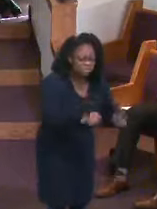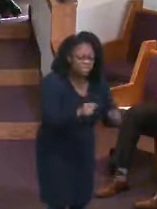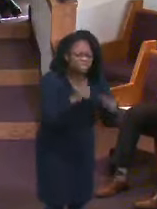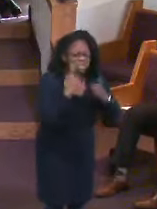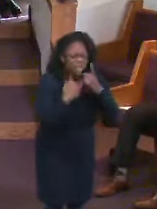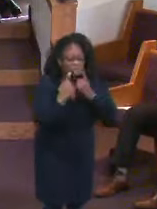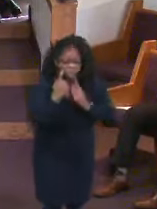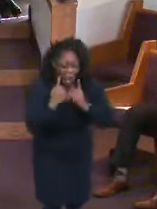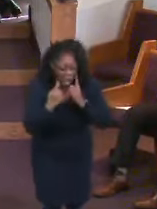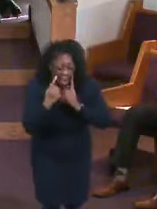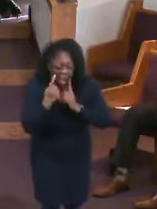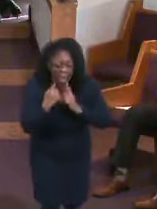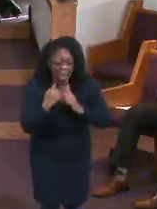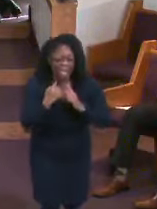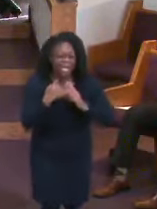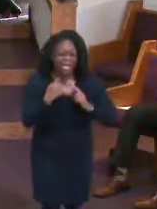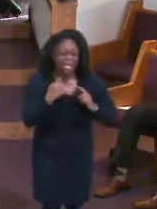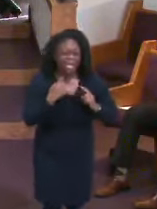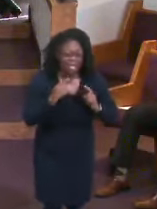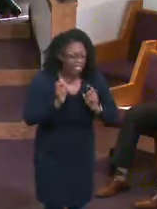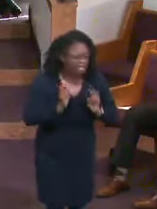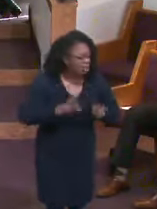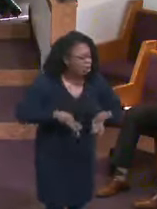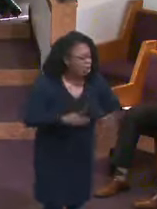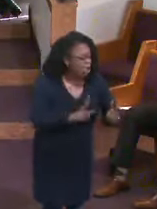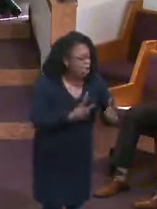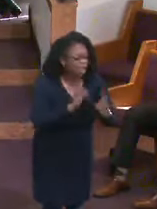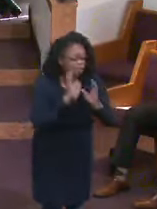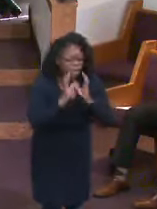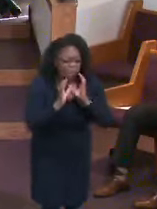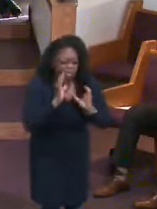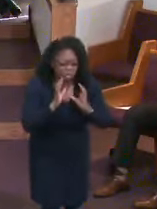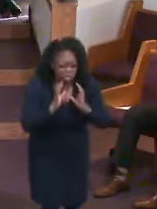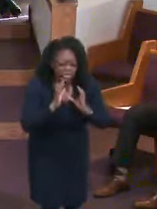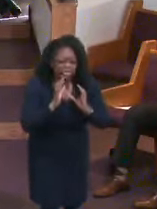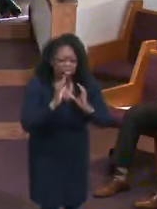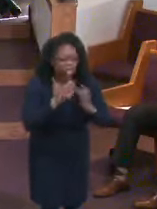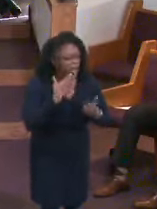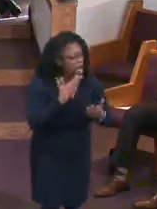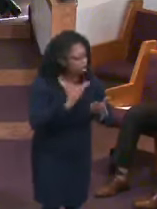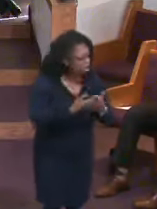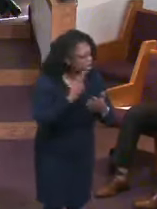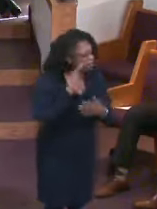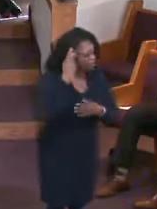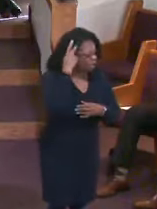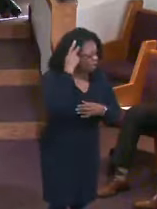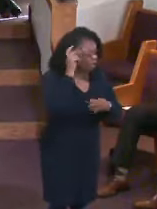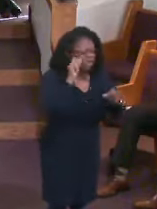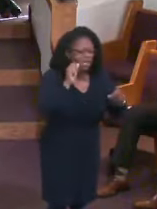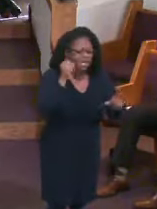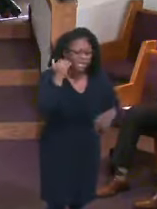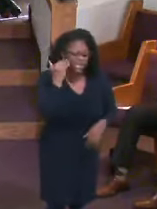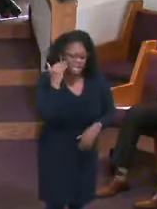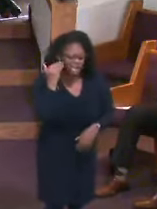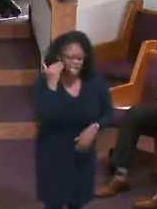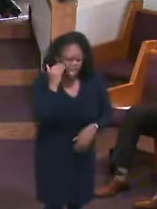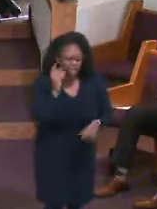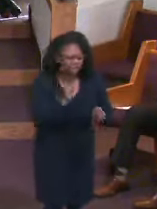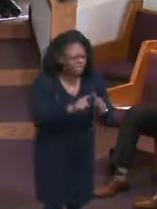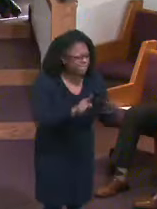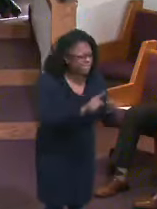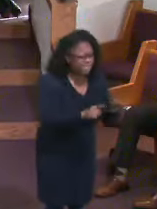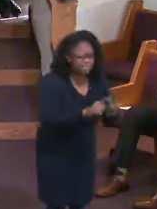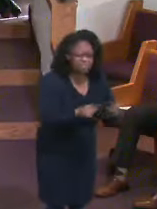cry, and as their form of communication, and a good parent is able to distinguish the different types